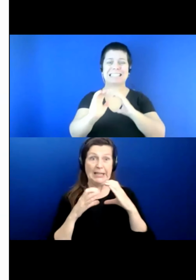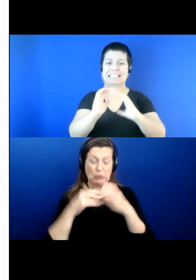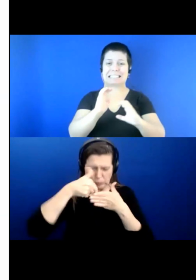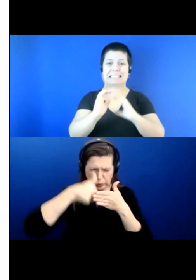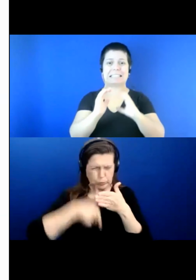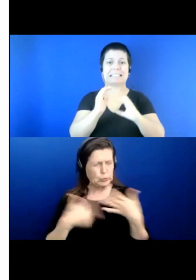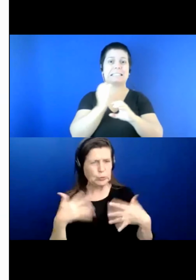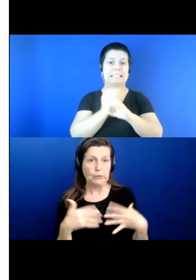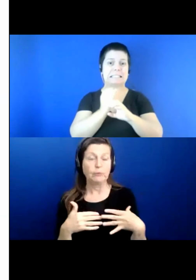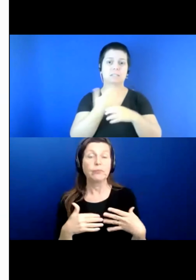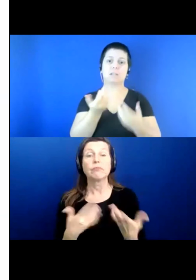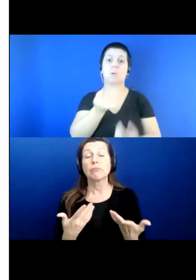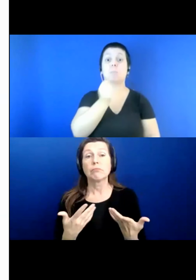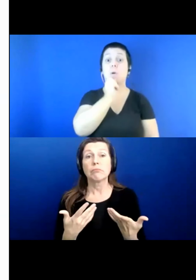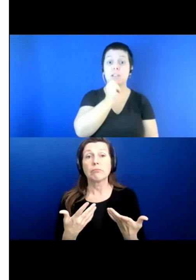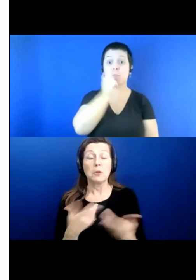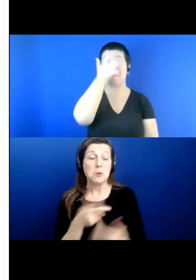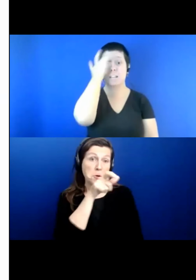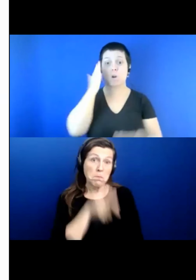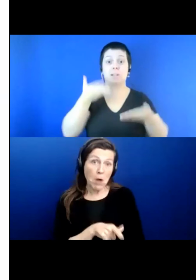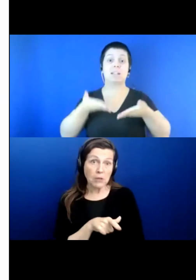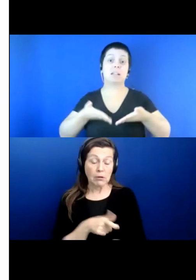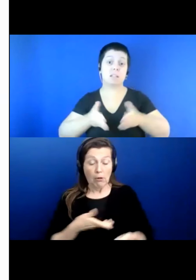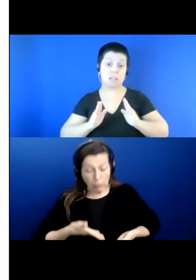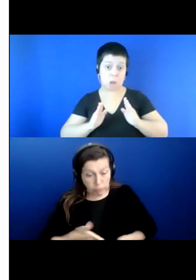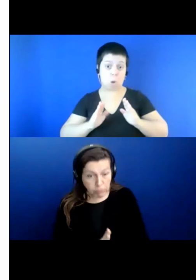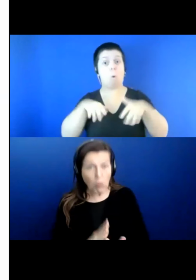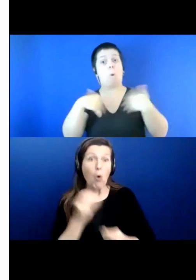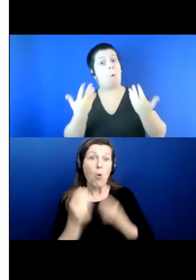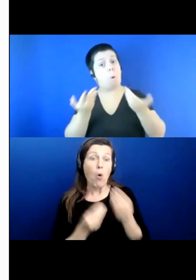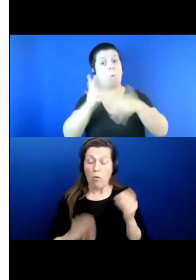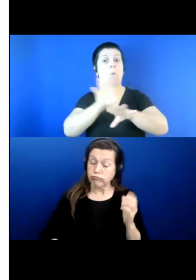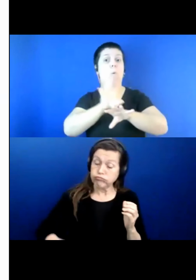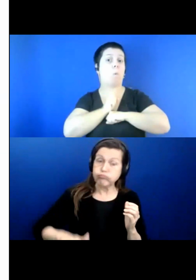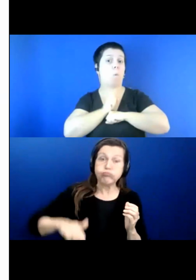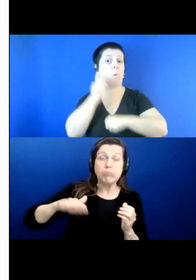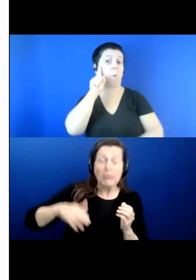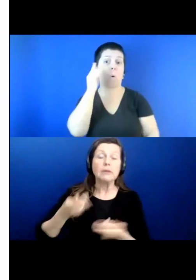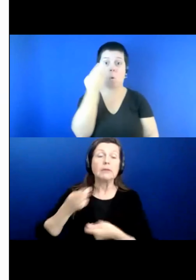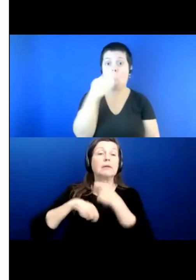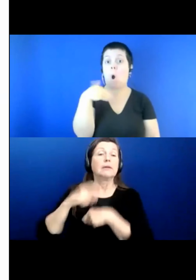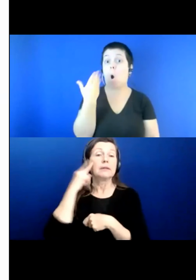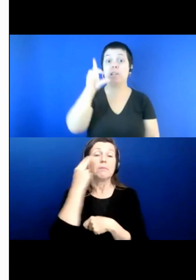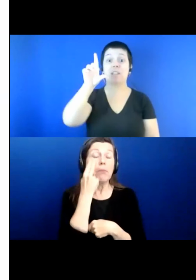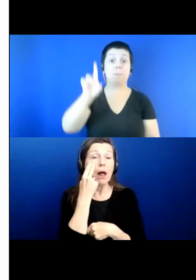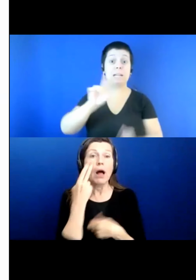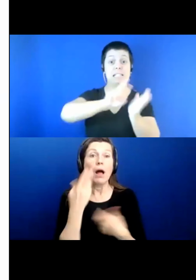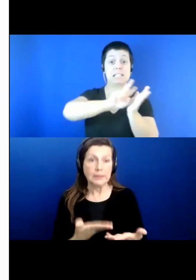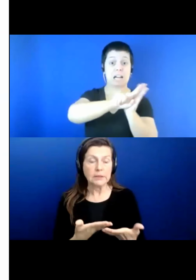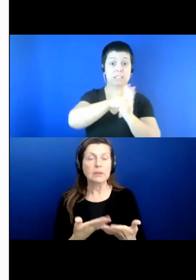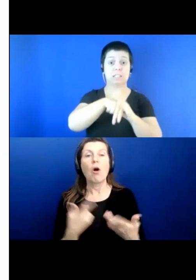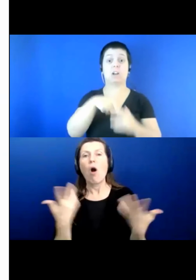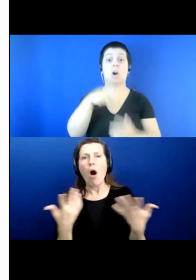example, persons with congenital and acquired deafblindness, with multiple disabilities or visual